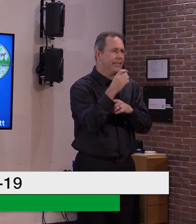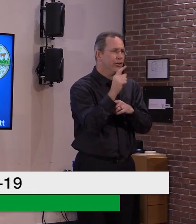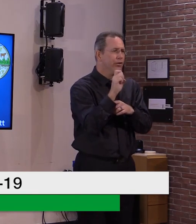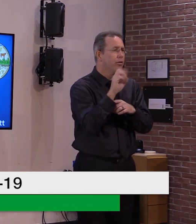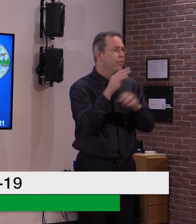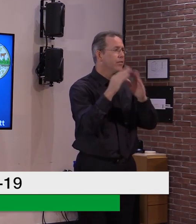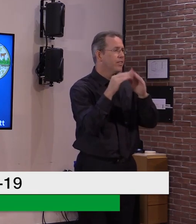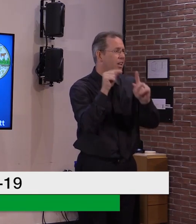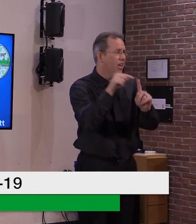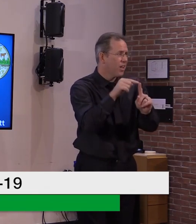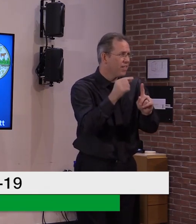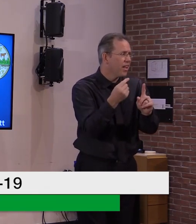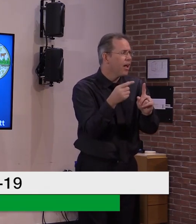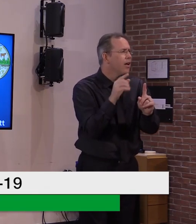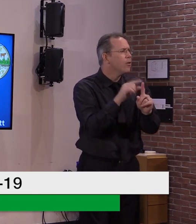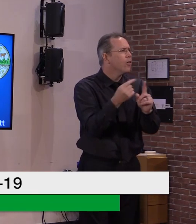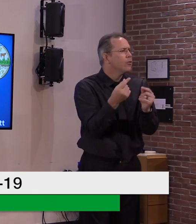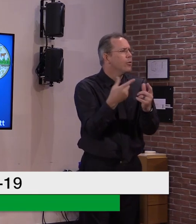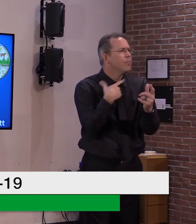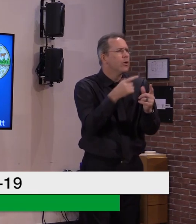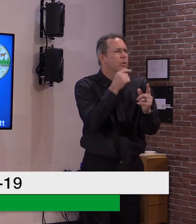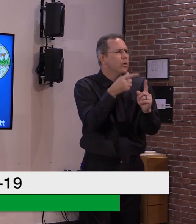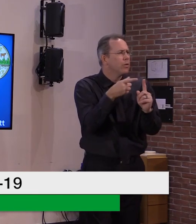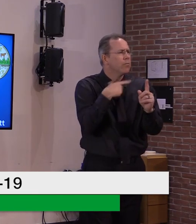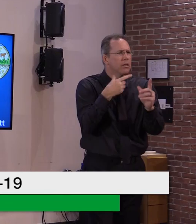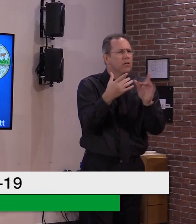in orange and washington county